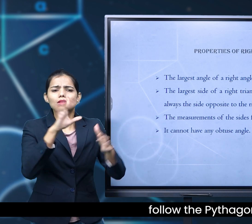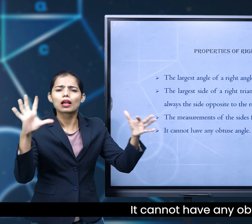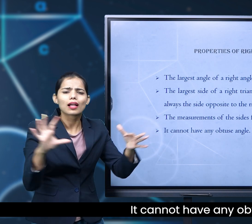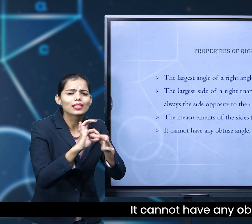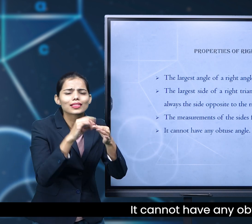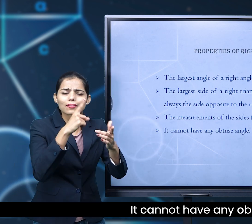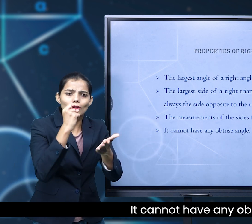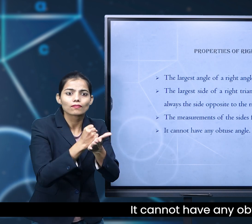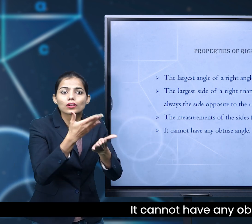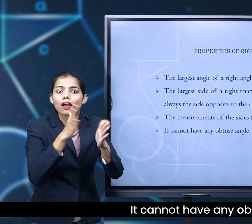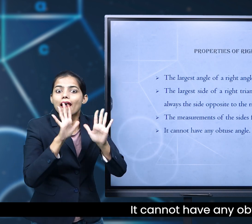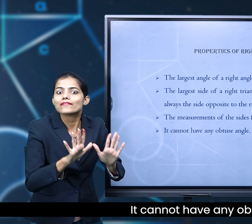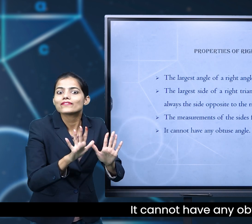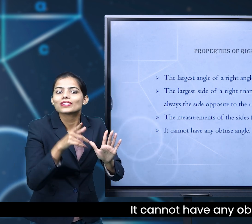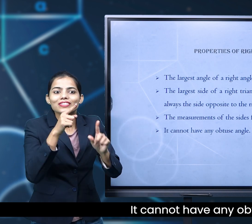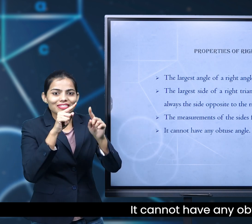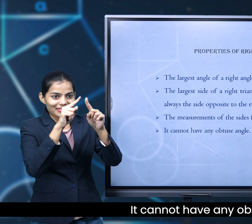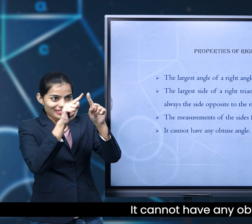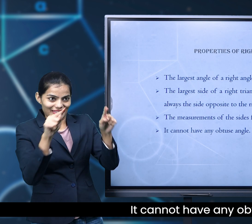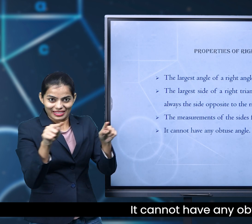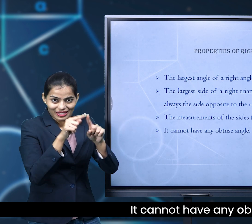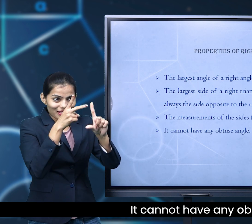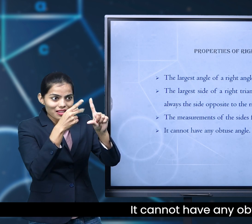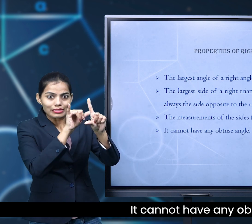It cannot have any obtuse angle.